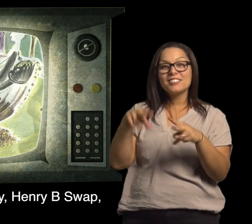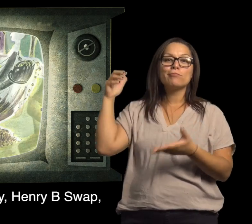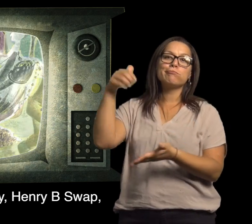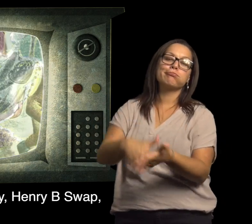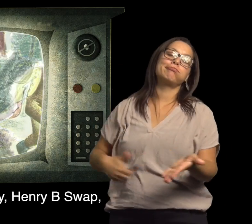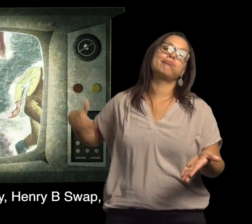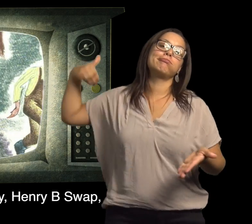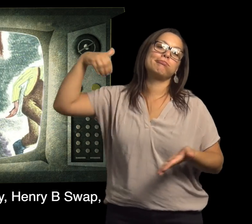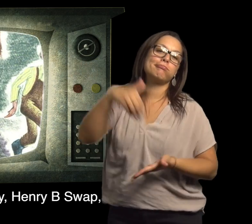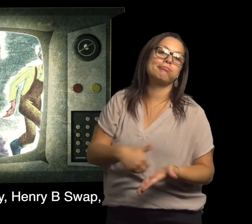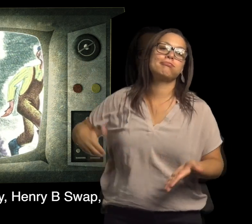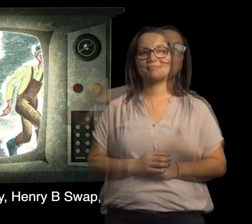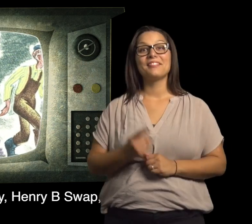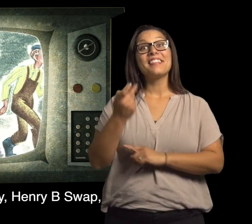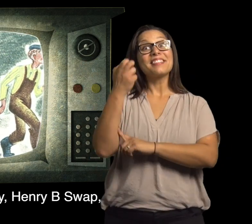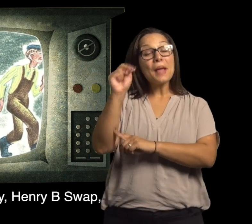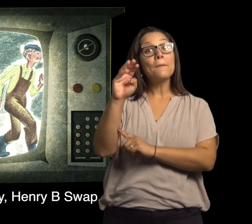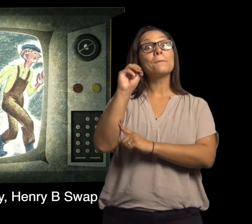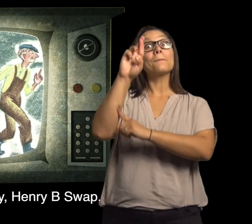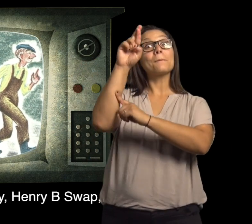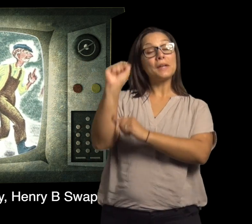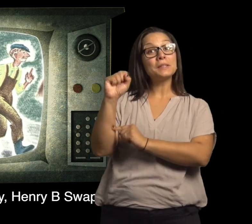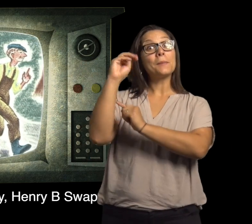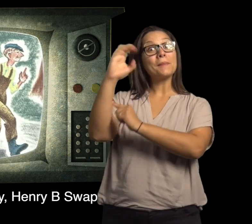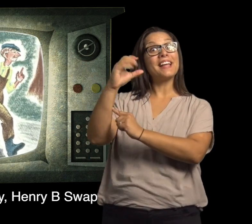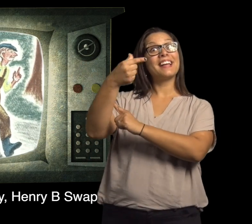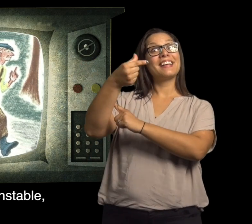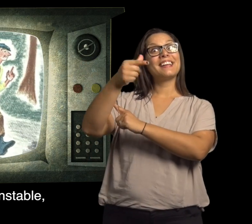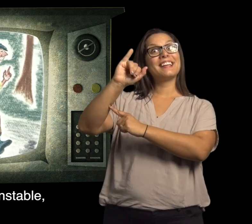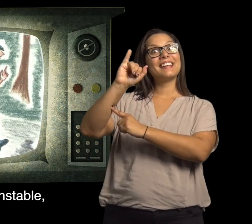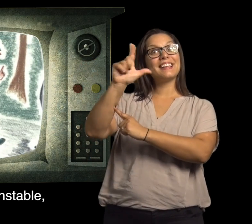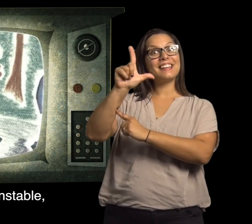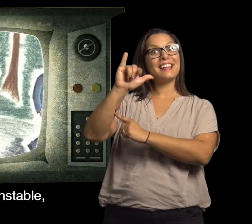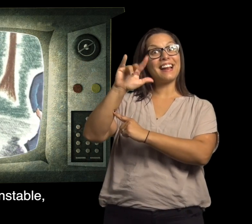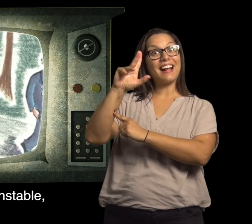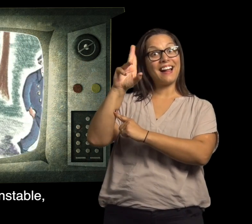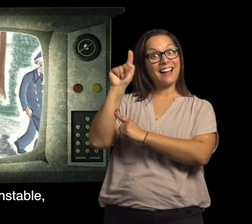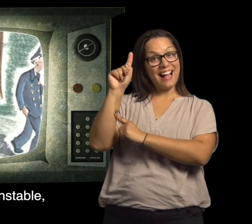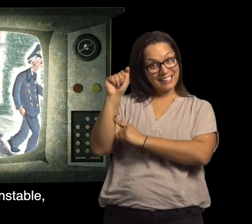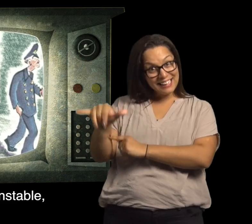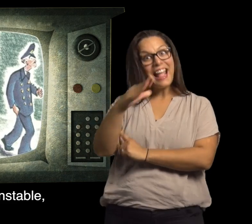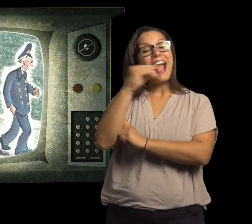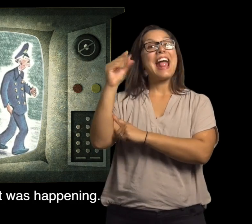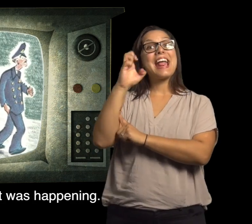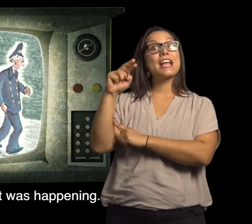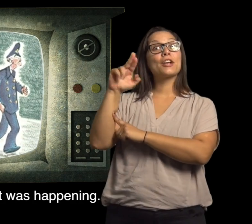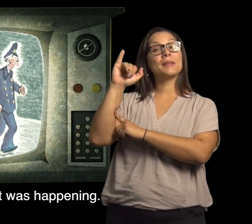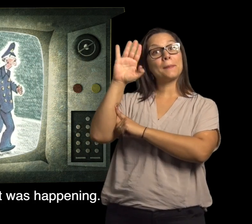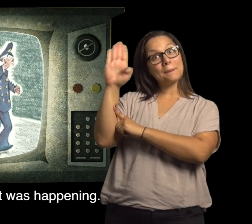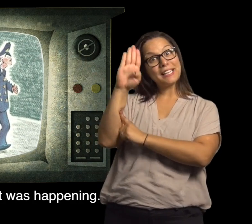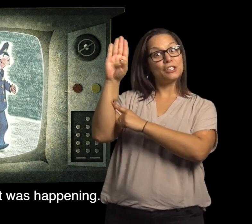Then Mrs. McGillicuddy, Henry B. Swap, and the town constable came over to see what was